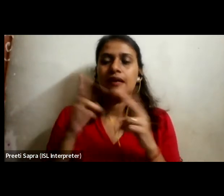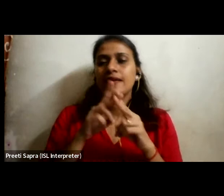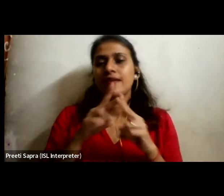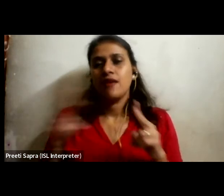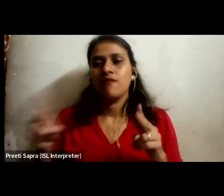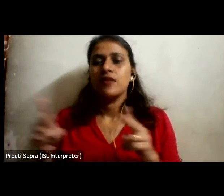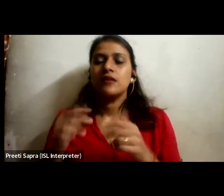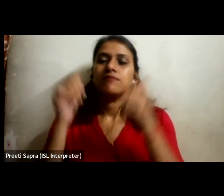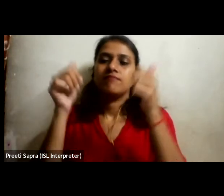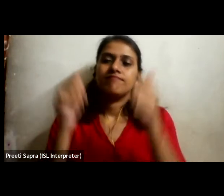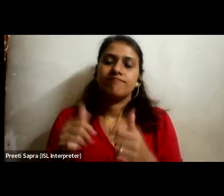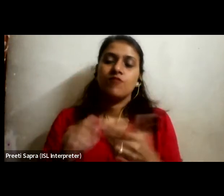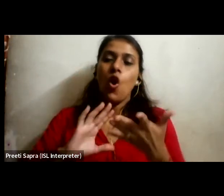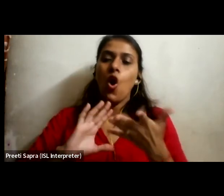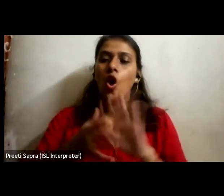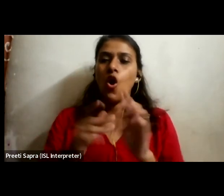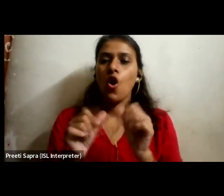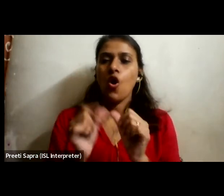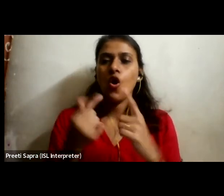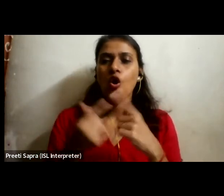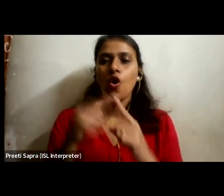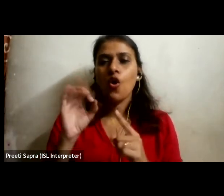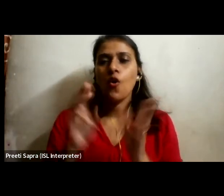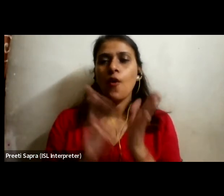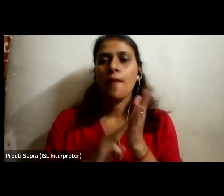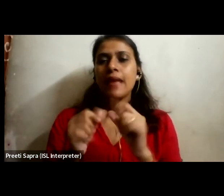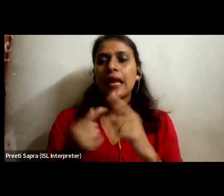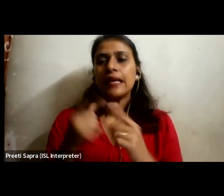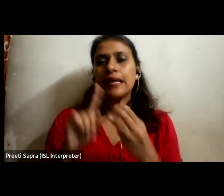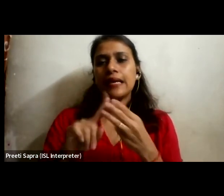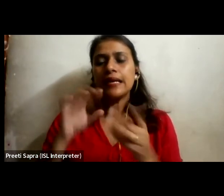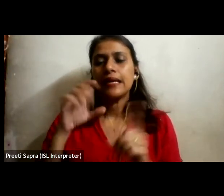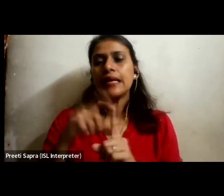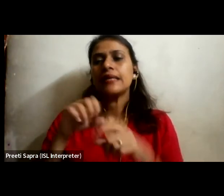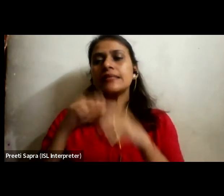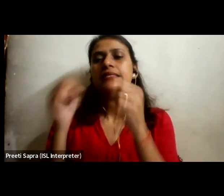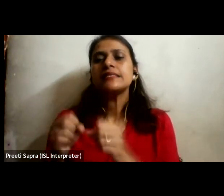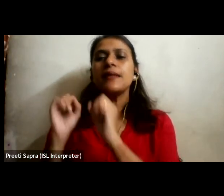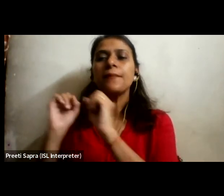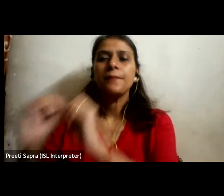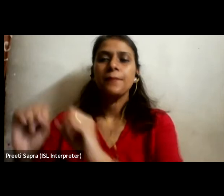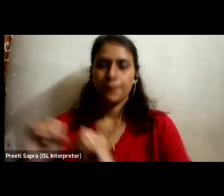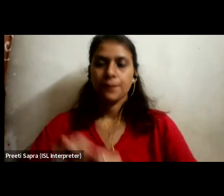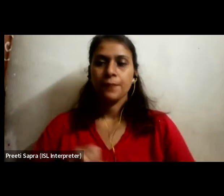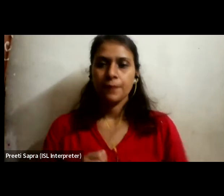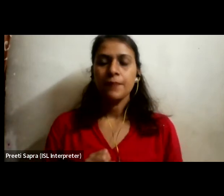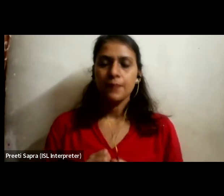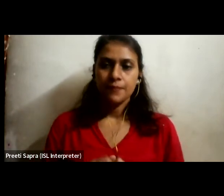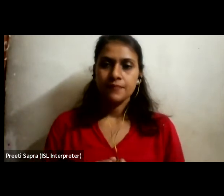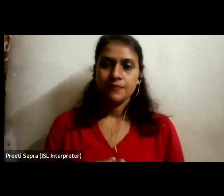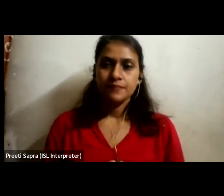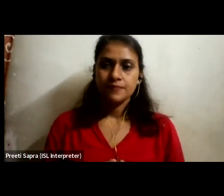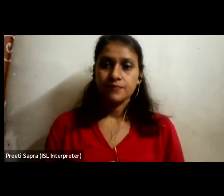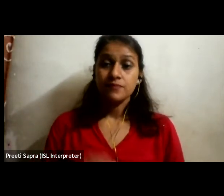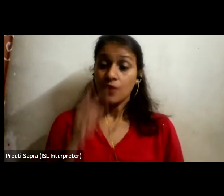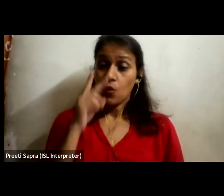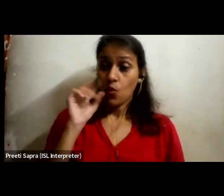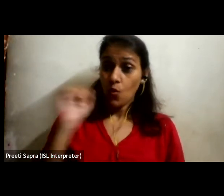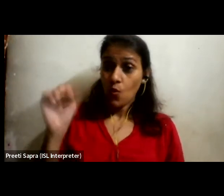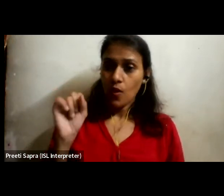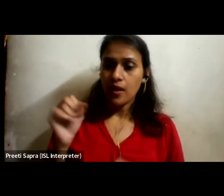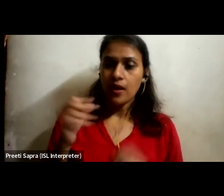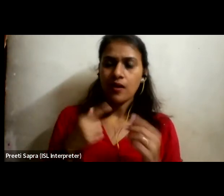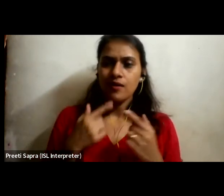automated decision system. And again, what you start to see here, which you alluded to in your opening remarks,